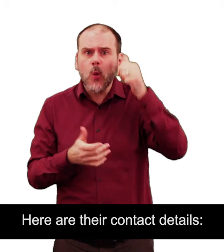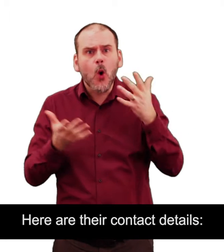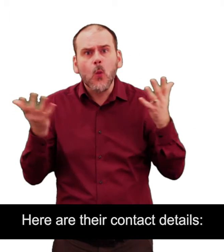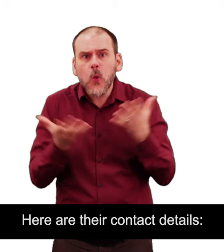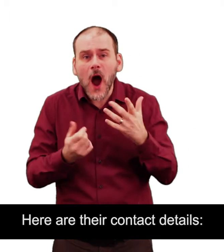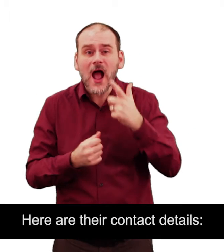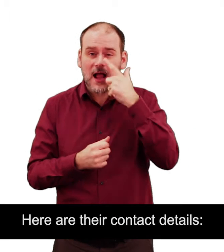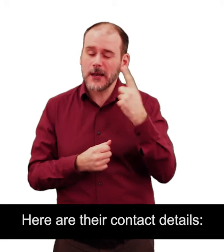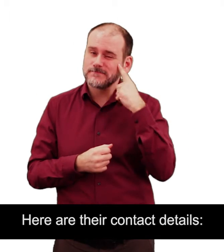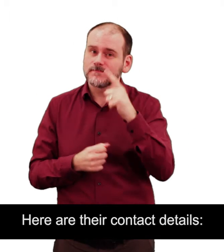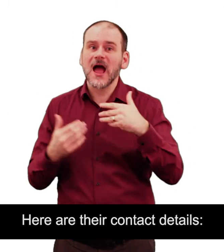Here are their contact details.